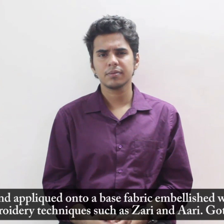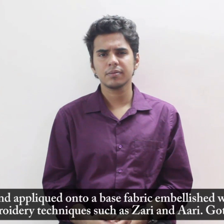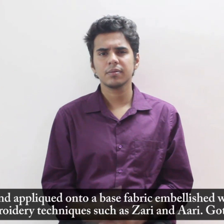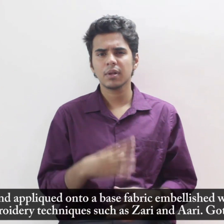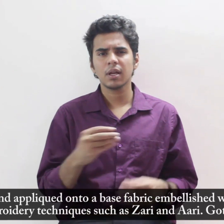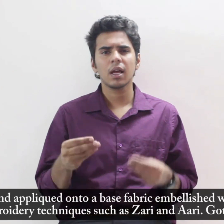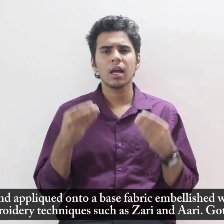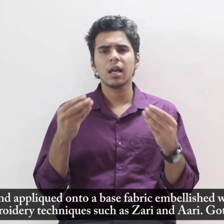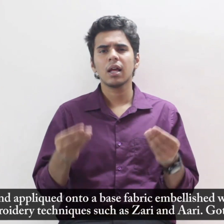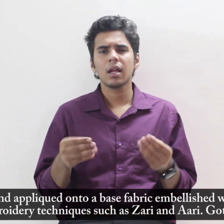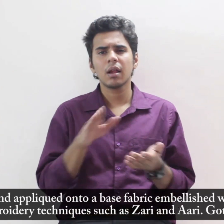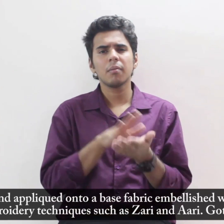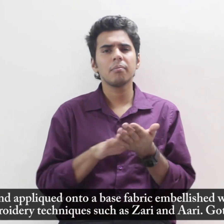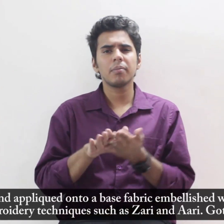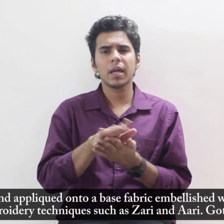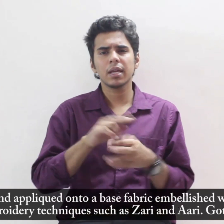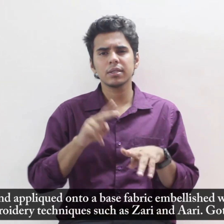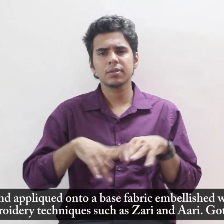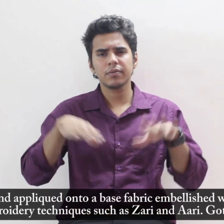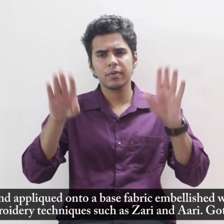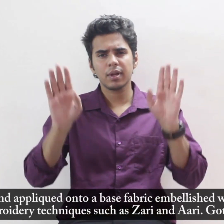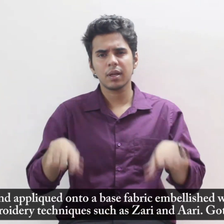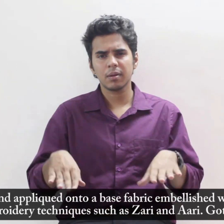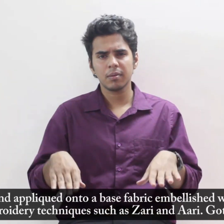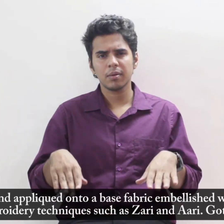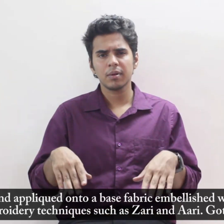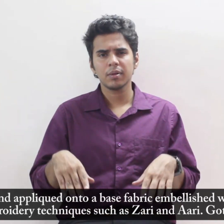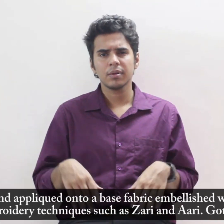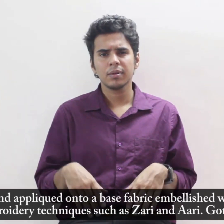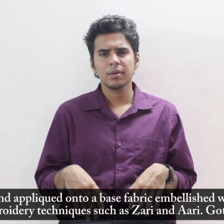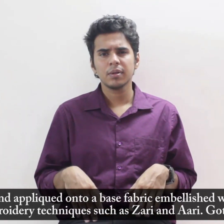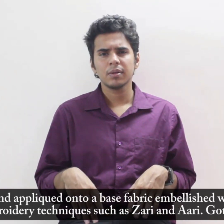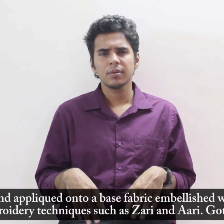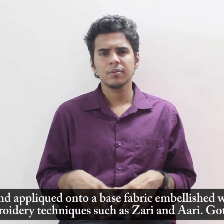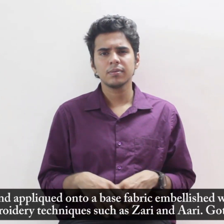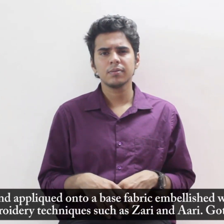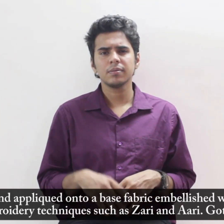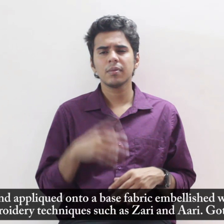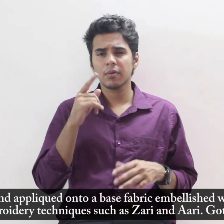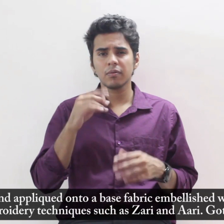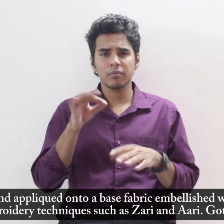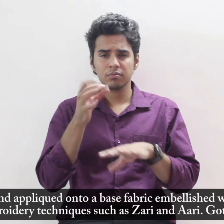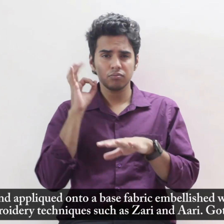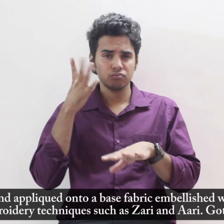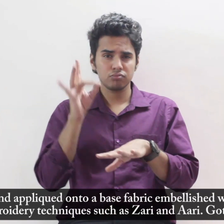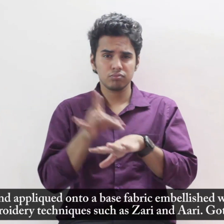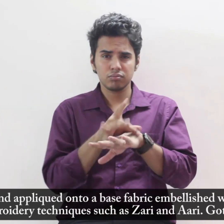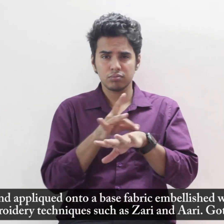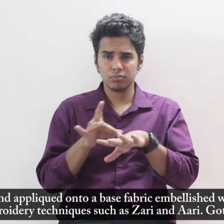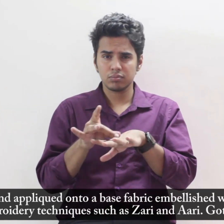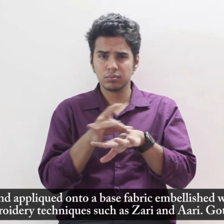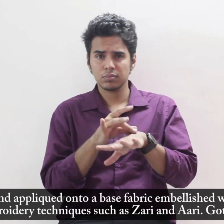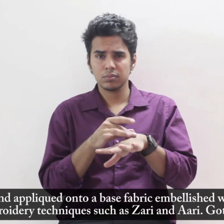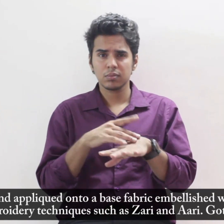And appliqued onto a base fabric embellished with embroidery techniques such as zari and